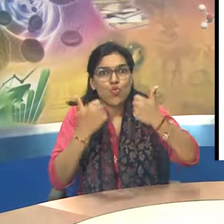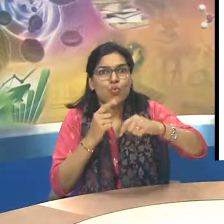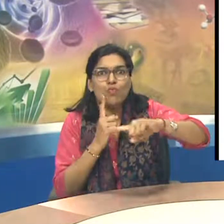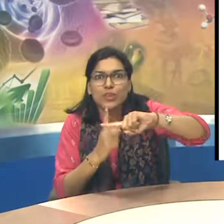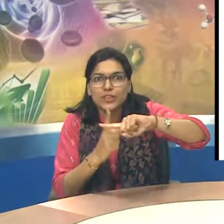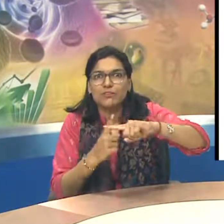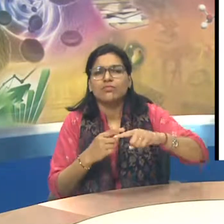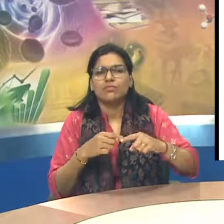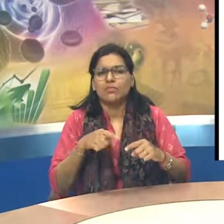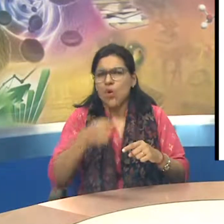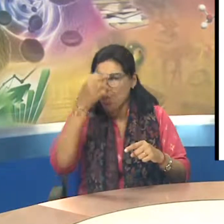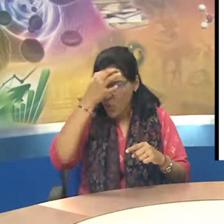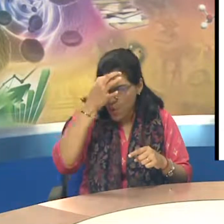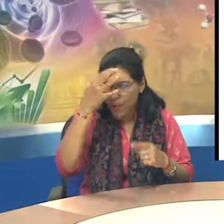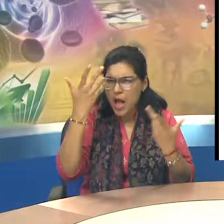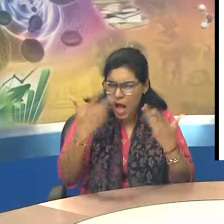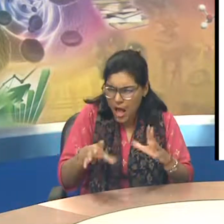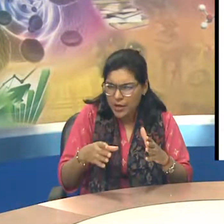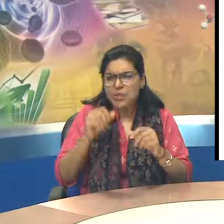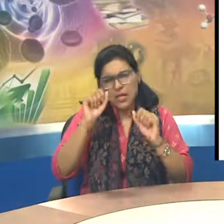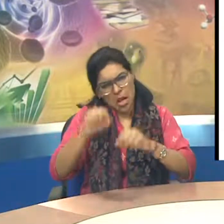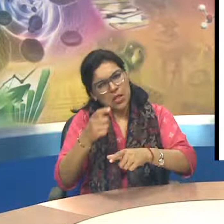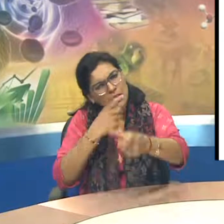communication, more and more